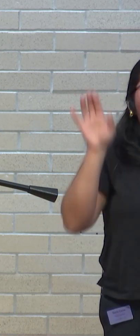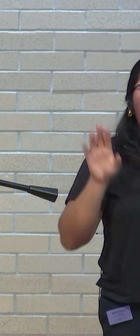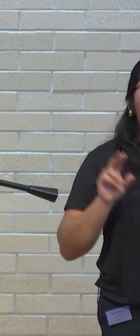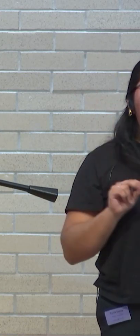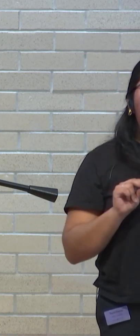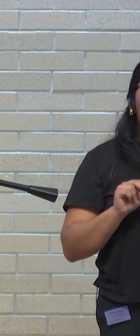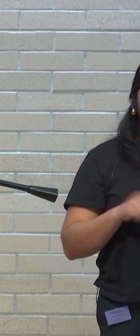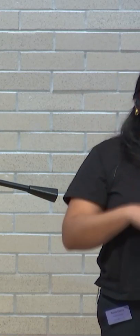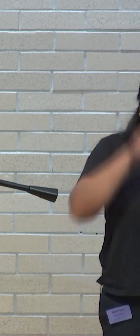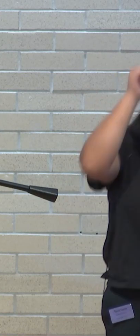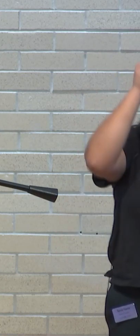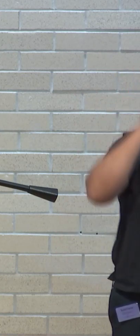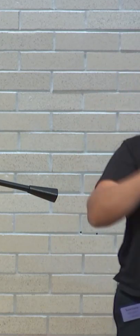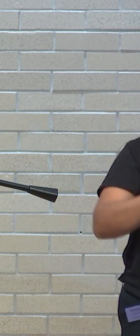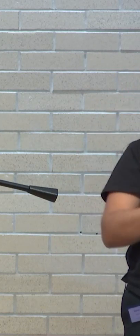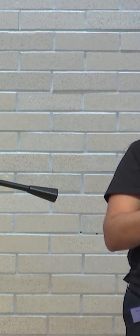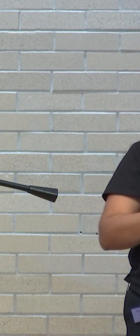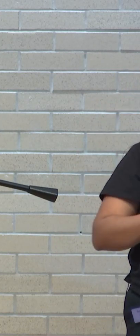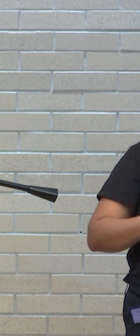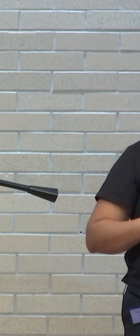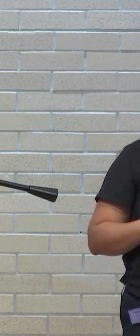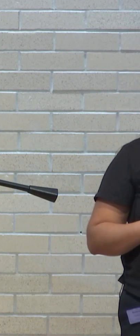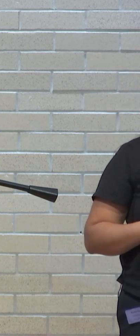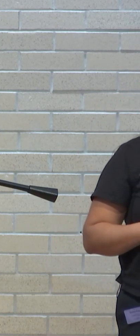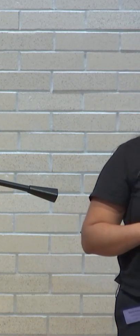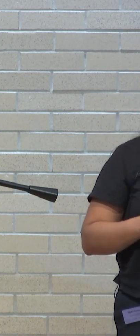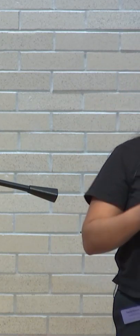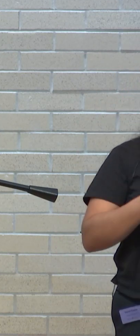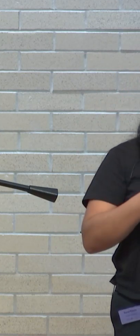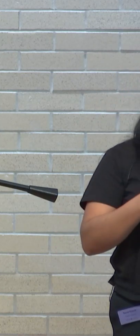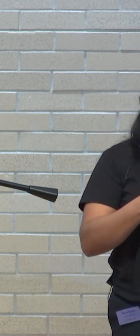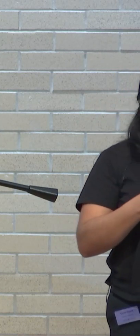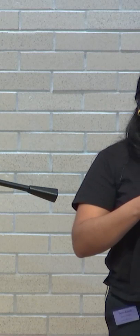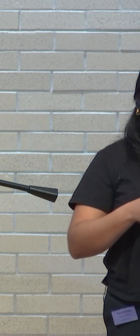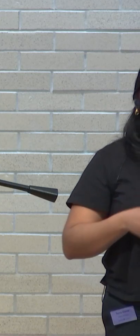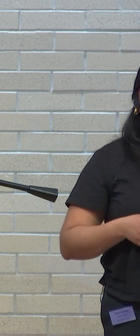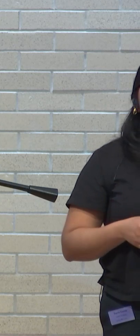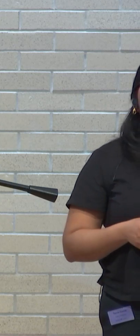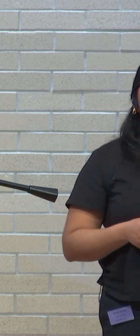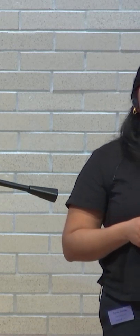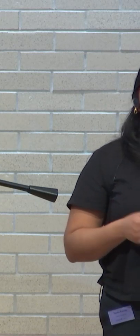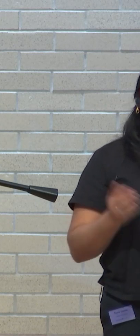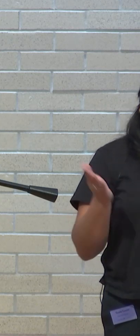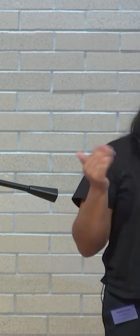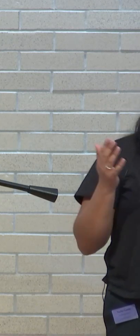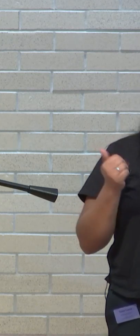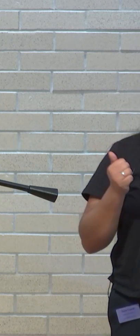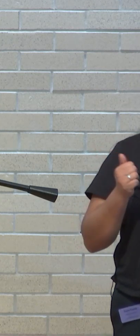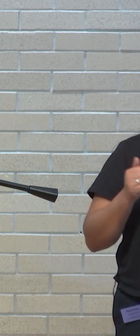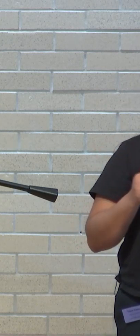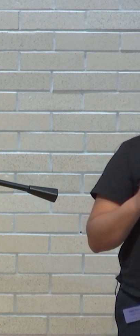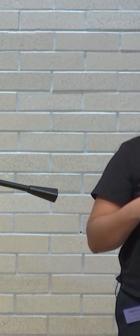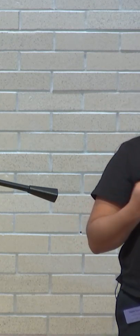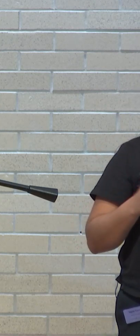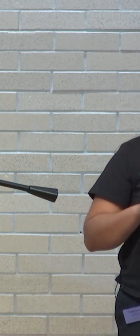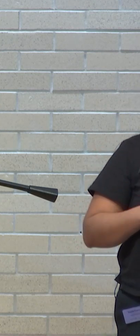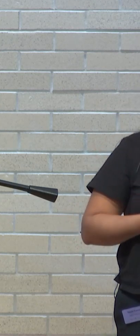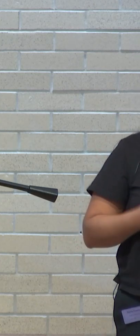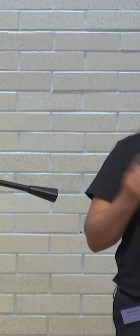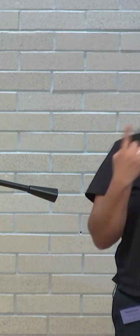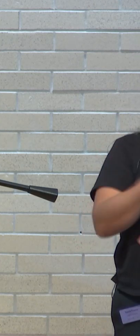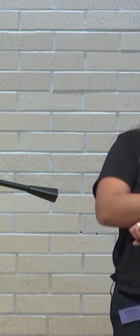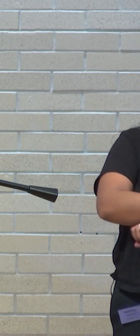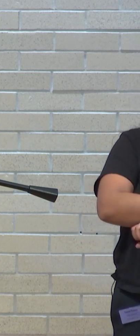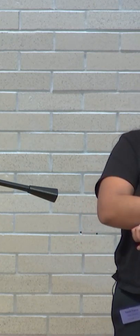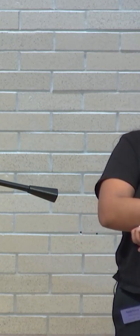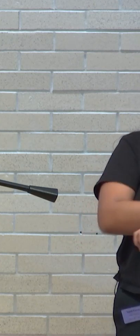us, binds us as one. Come over, join this day just begun. For wherever we come